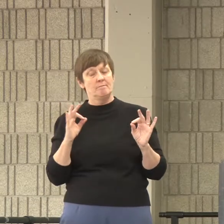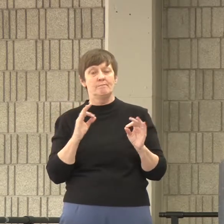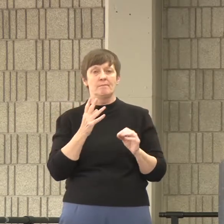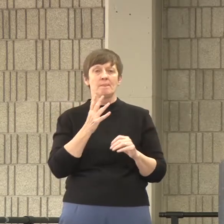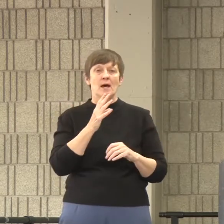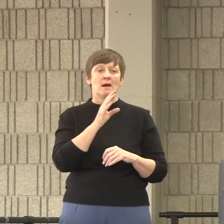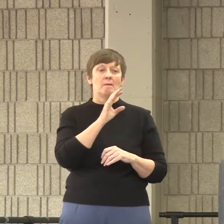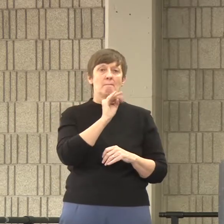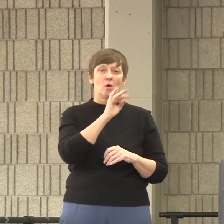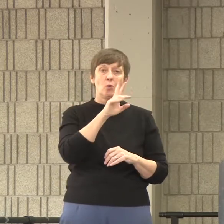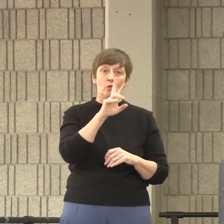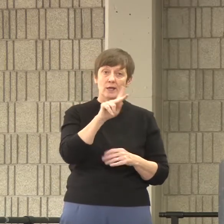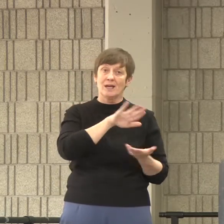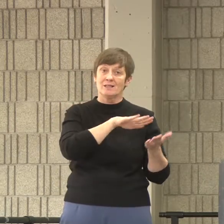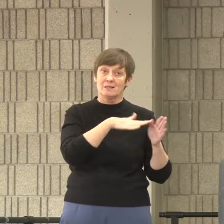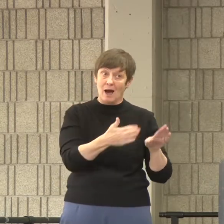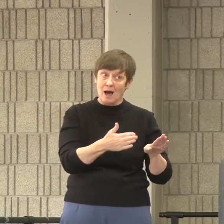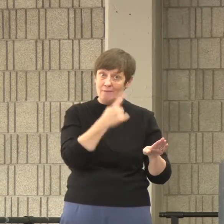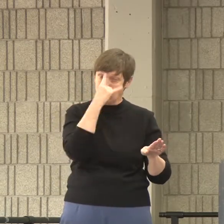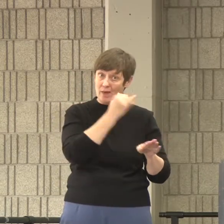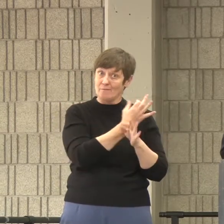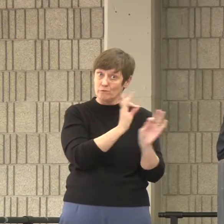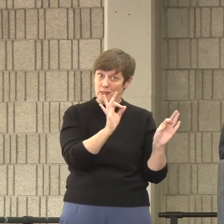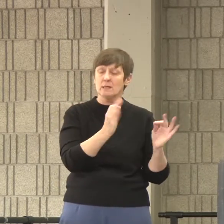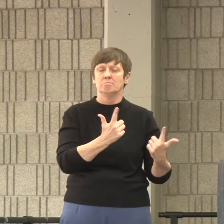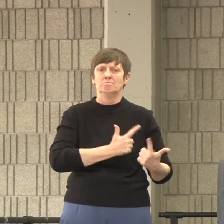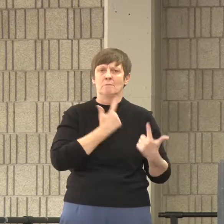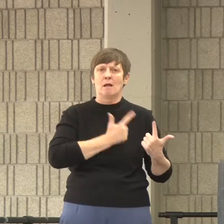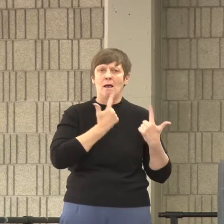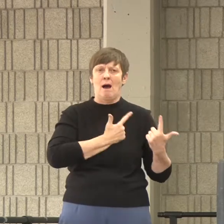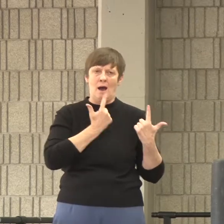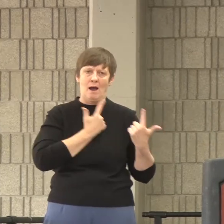King died for alive. Thank you.